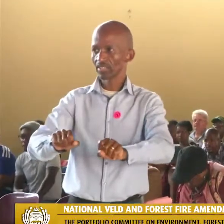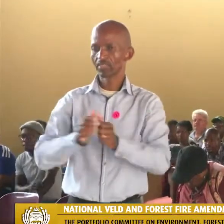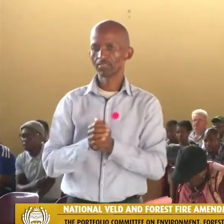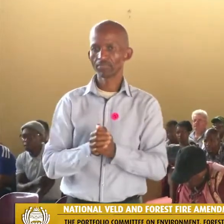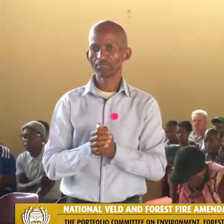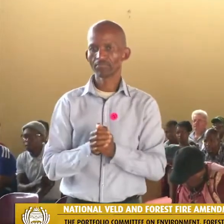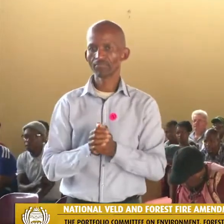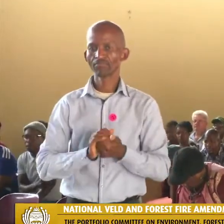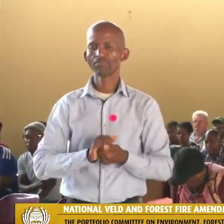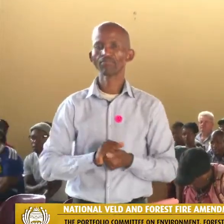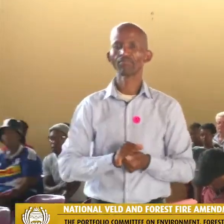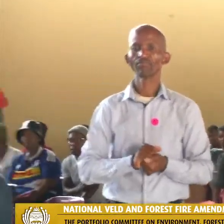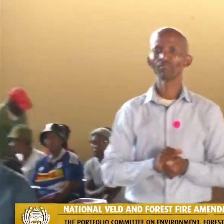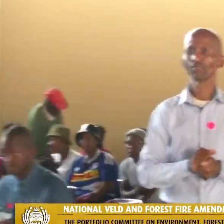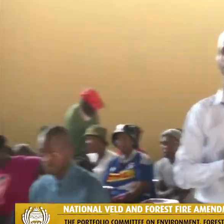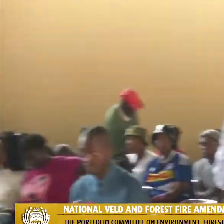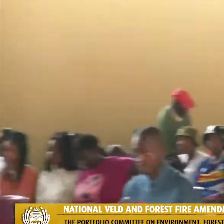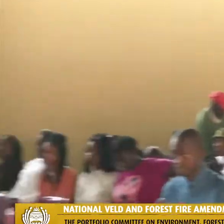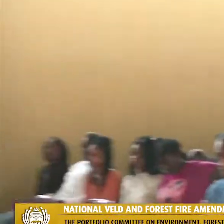A re utlwelle modulasetulo.